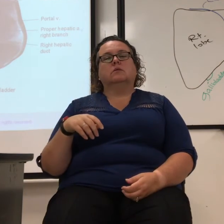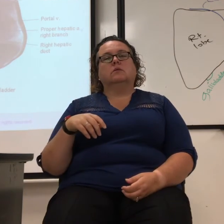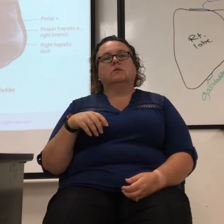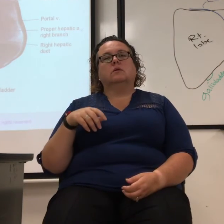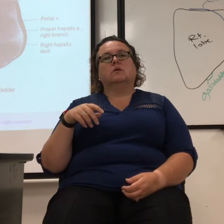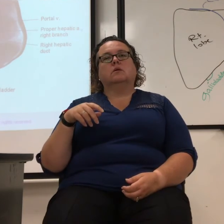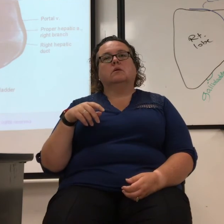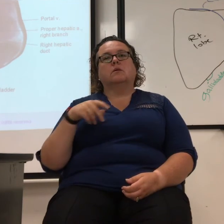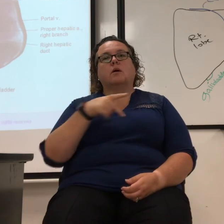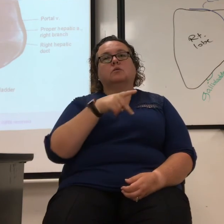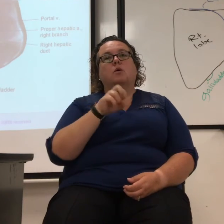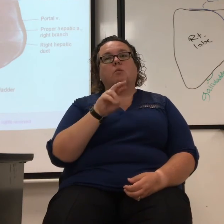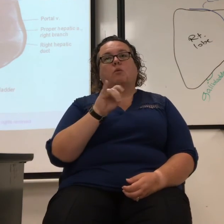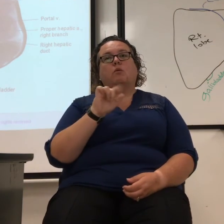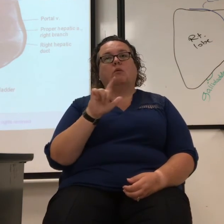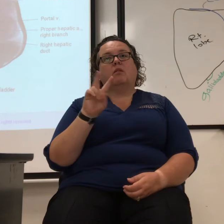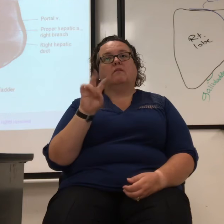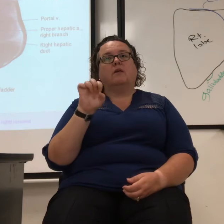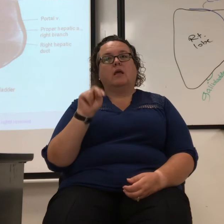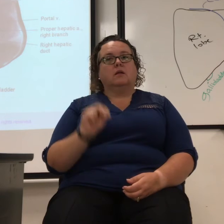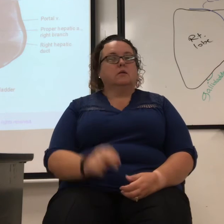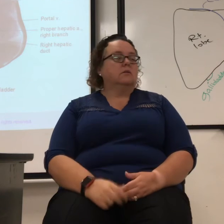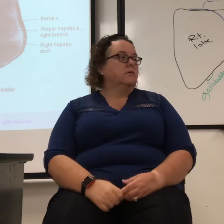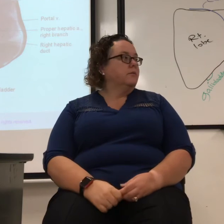Portal vein.